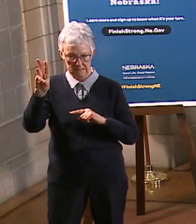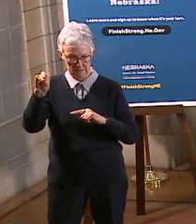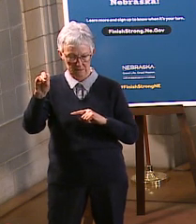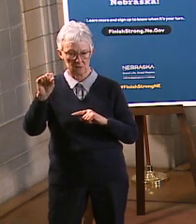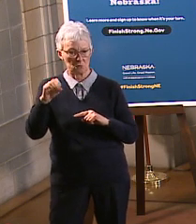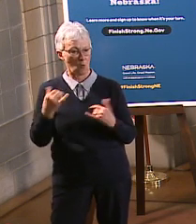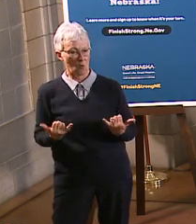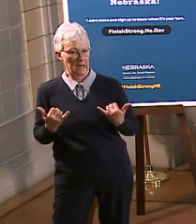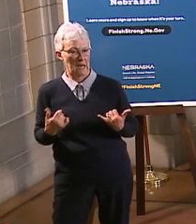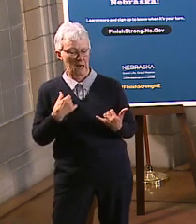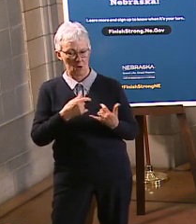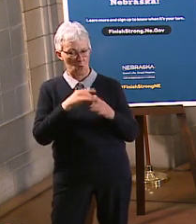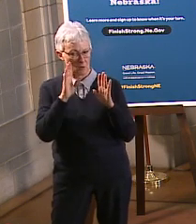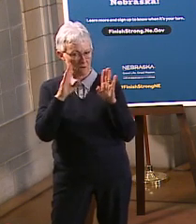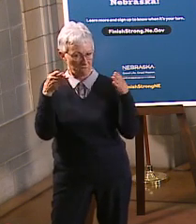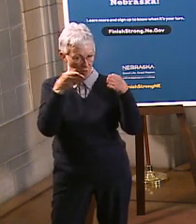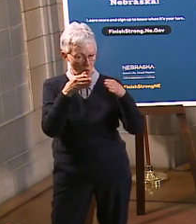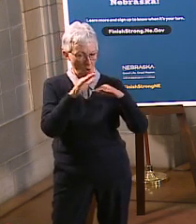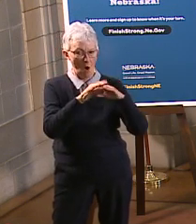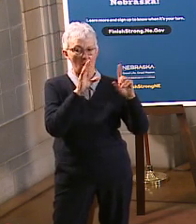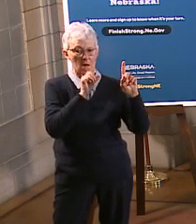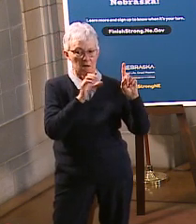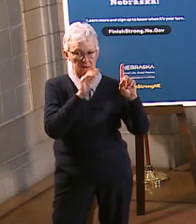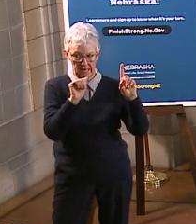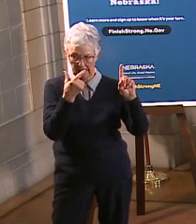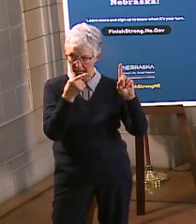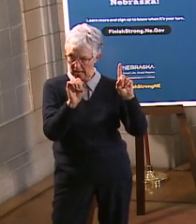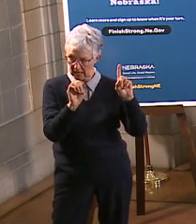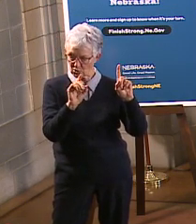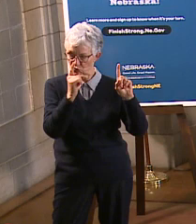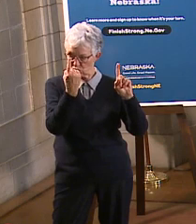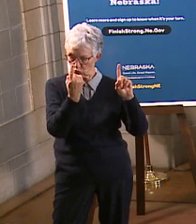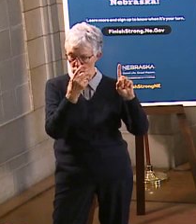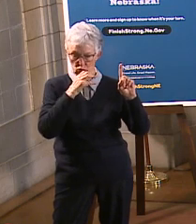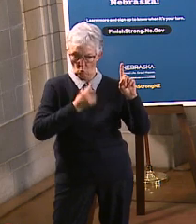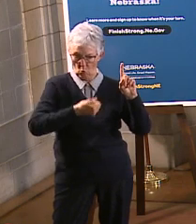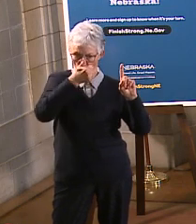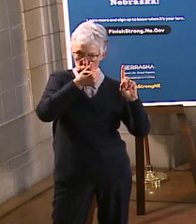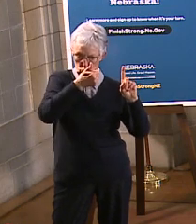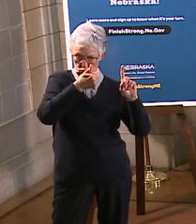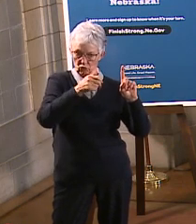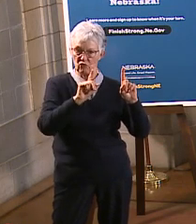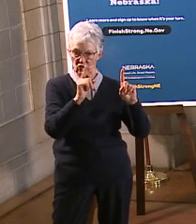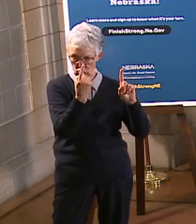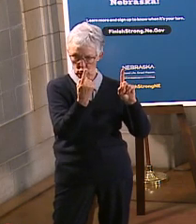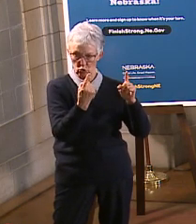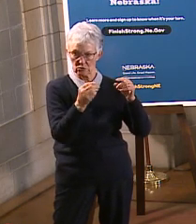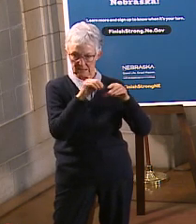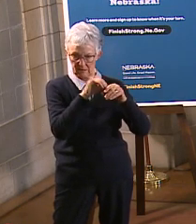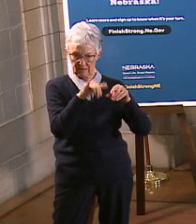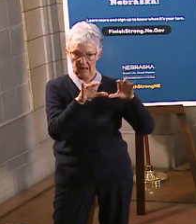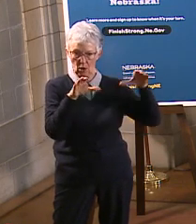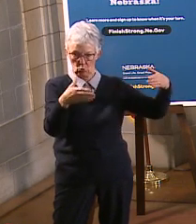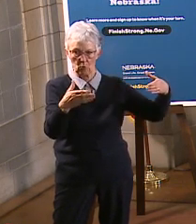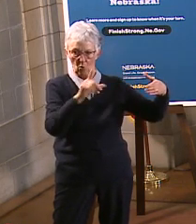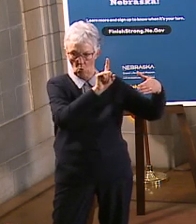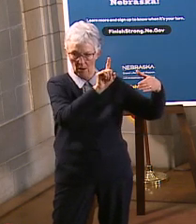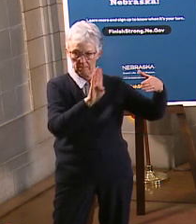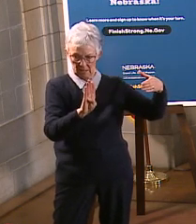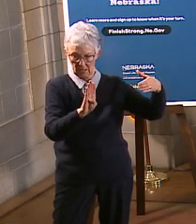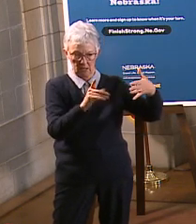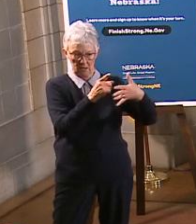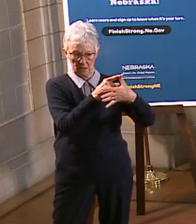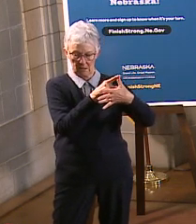regard to age. That hasn't changed. So we weren't taking comorbidities into consideration before so much. That